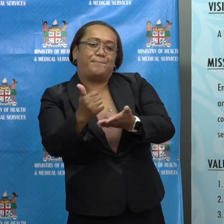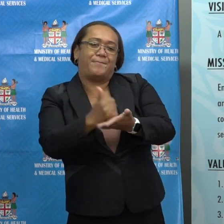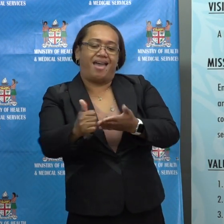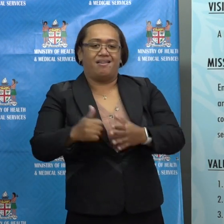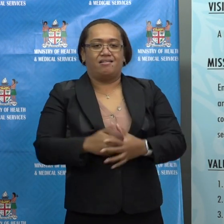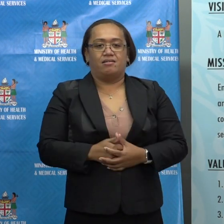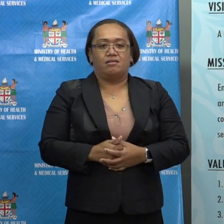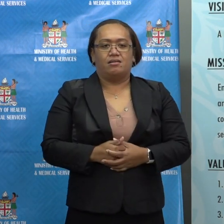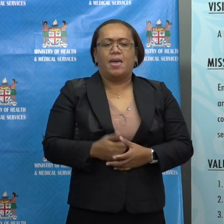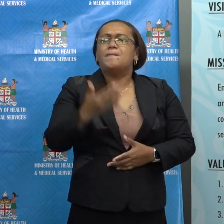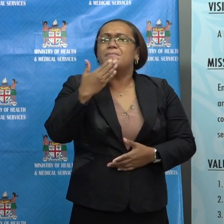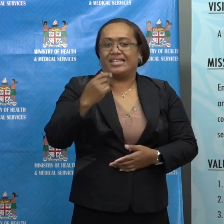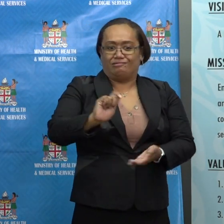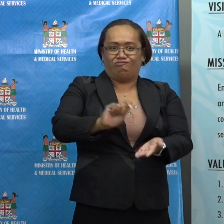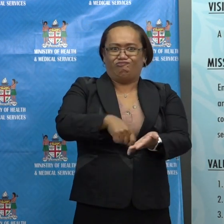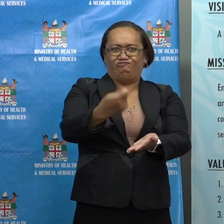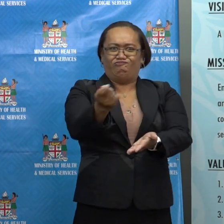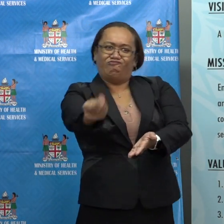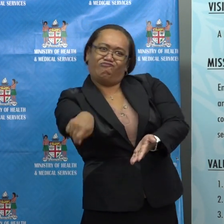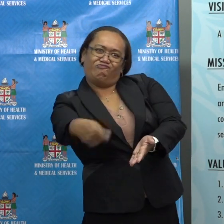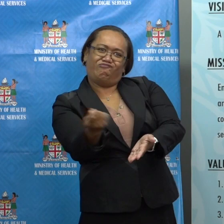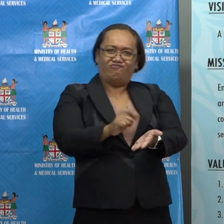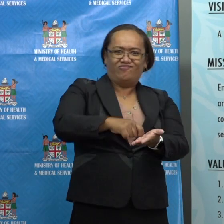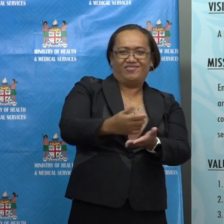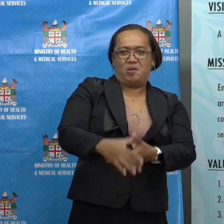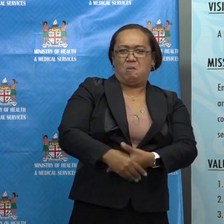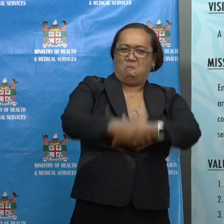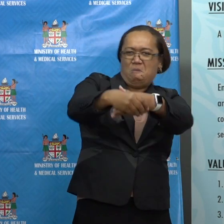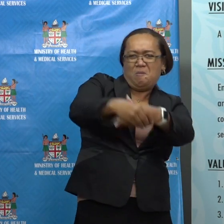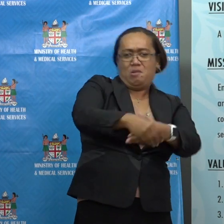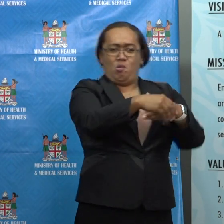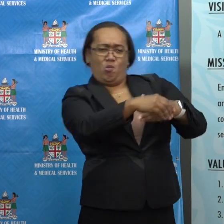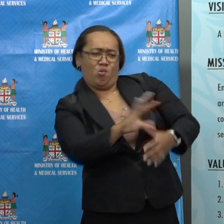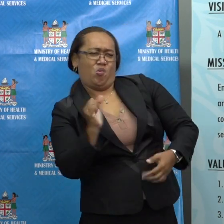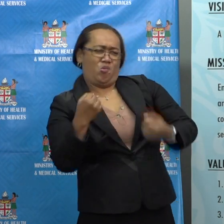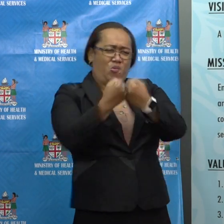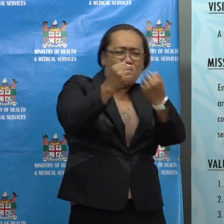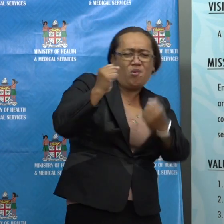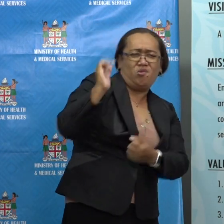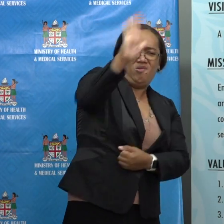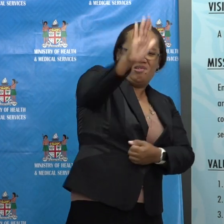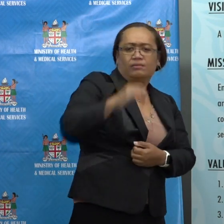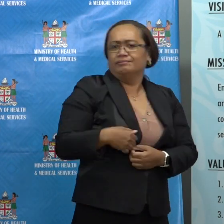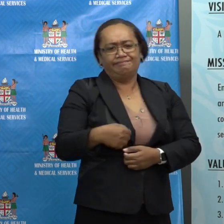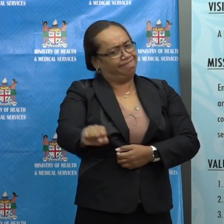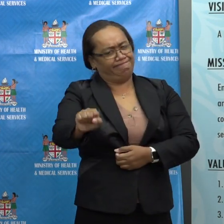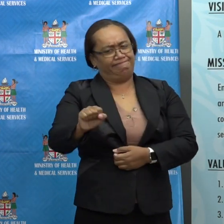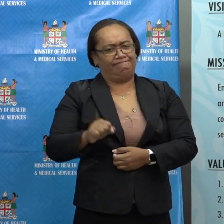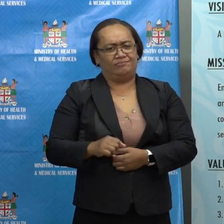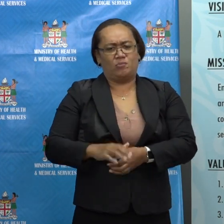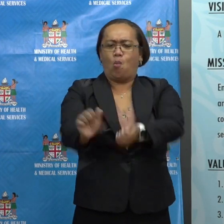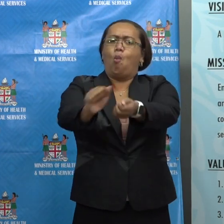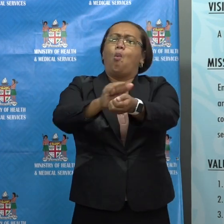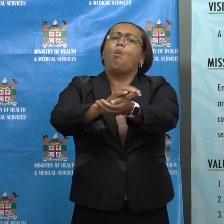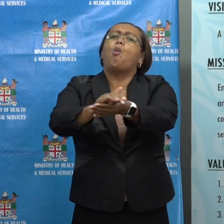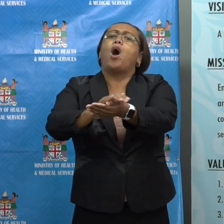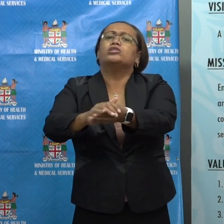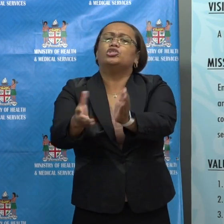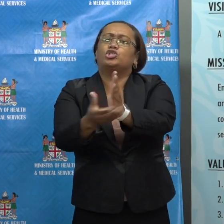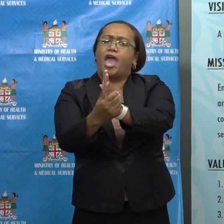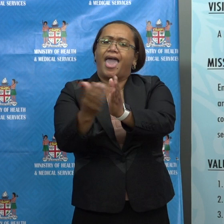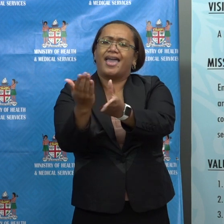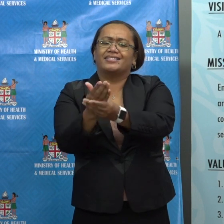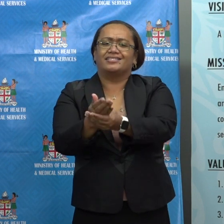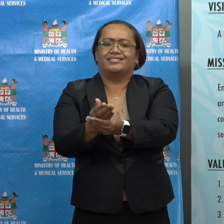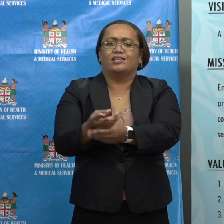Stop sharing billows and takis. Stop shaking hands, touching and embracing. Wash your hands with soap and water for 20 seconds,